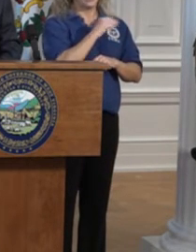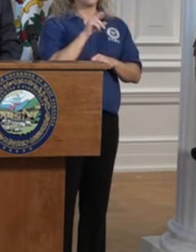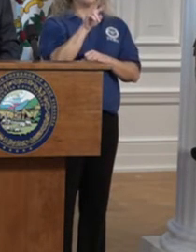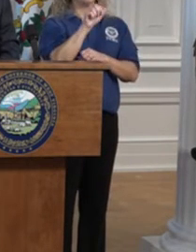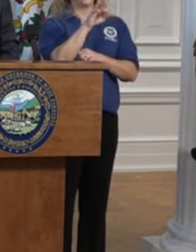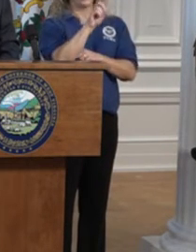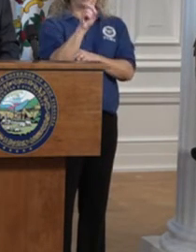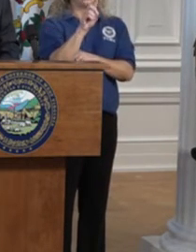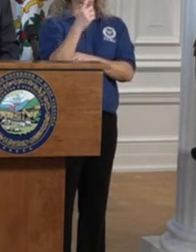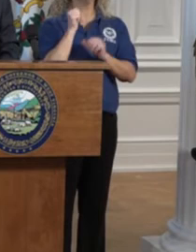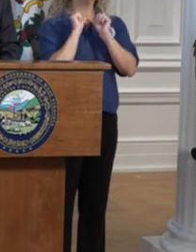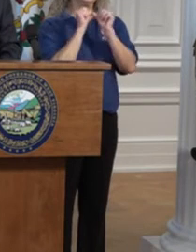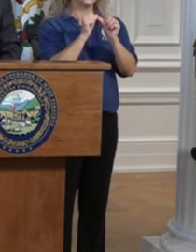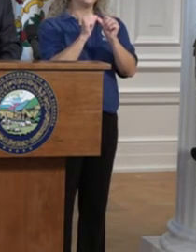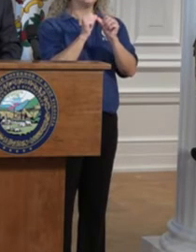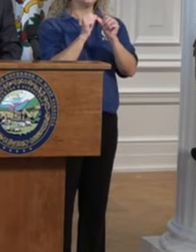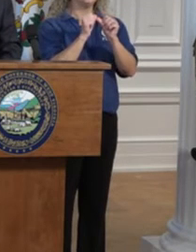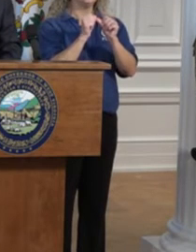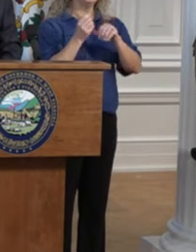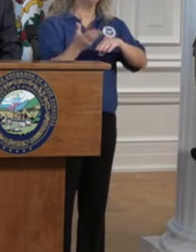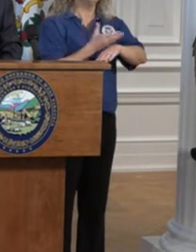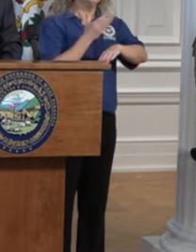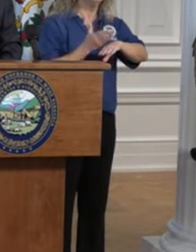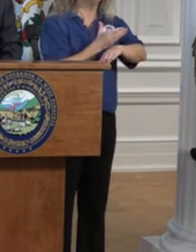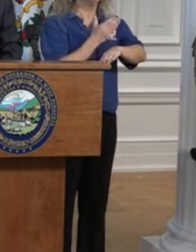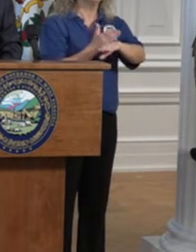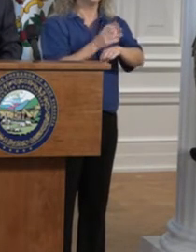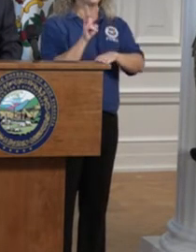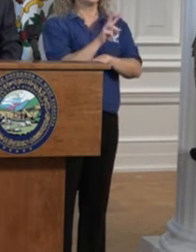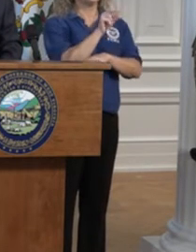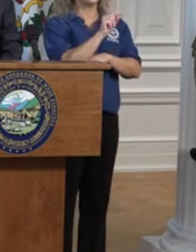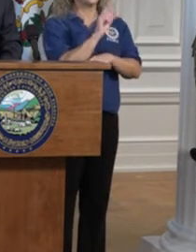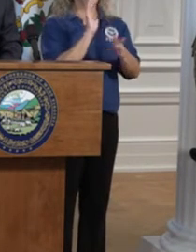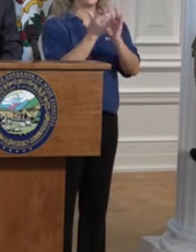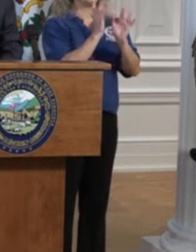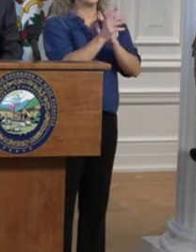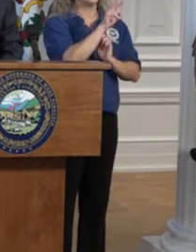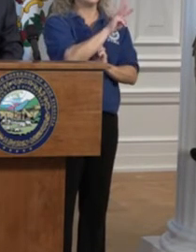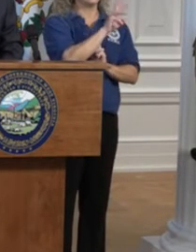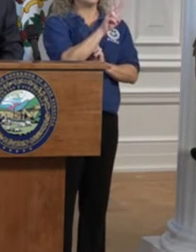have continued to strengthen the West Virginia website,